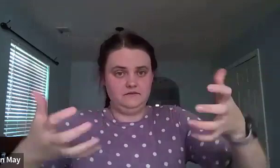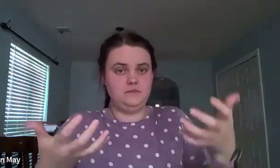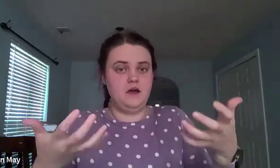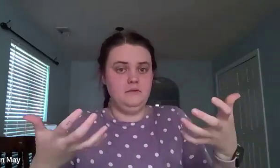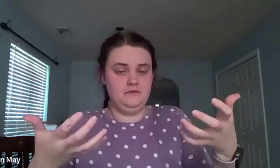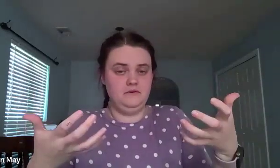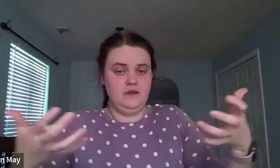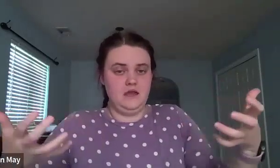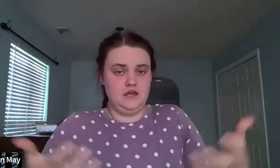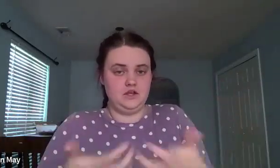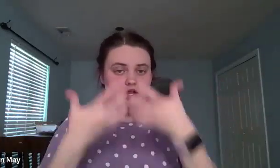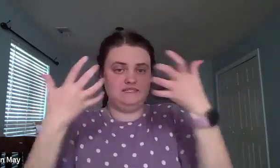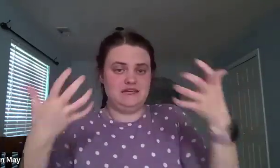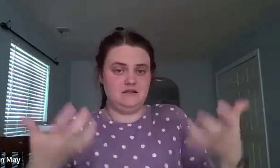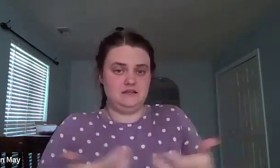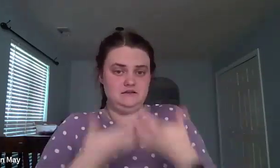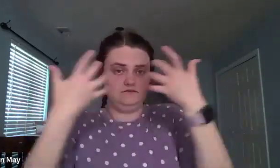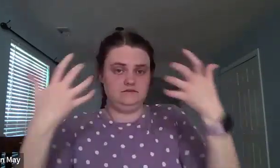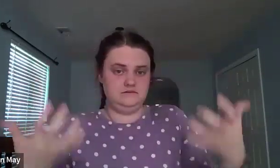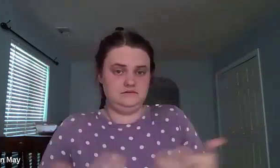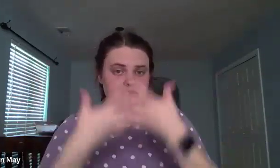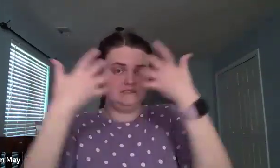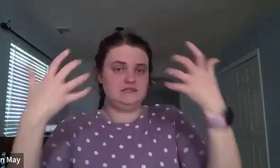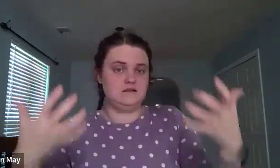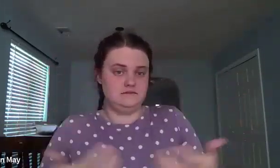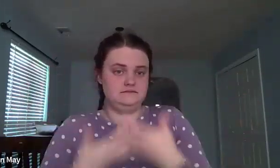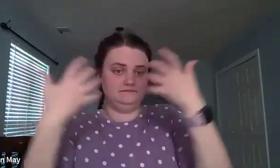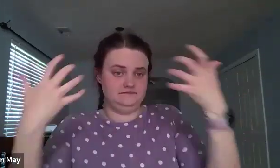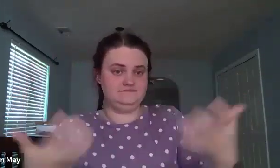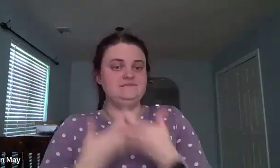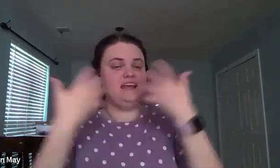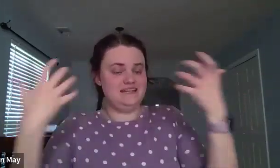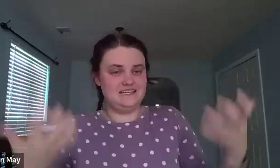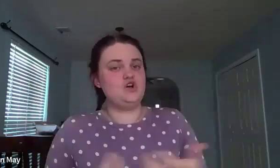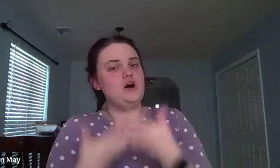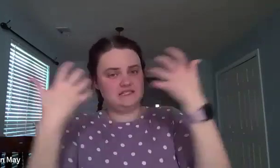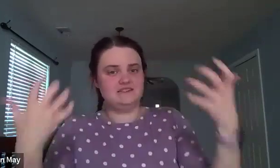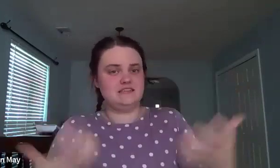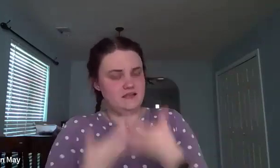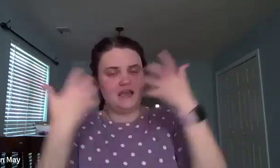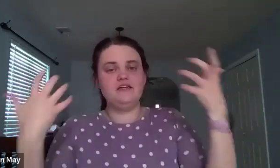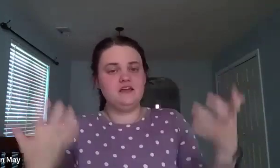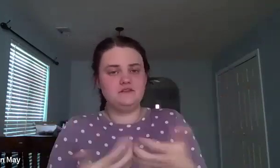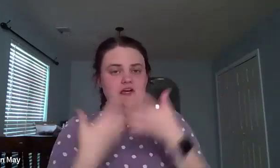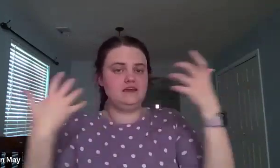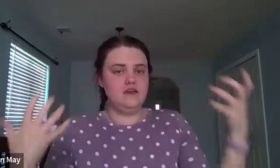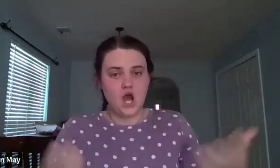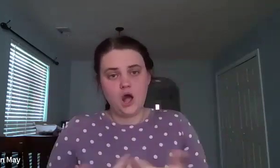flip them up, and you're going to go salad. Salad. And it's like tossing the salad. I think of like